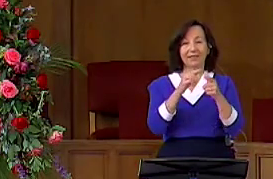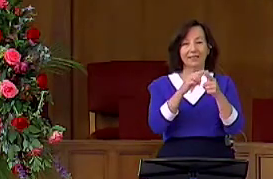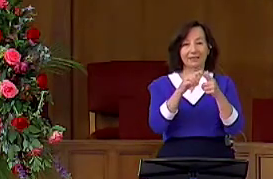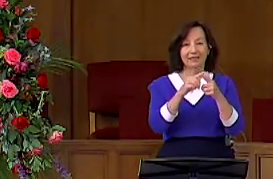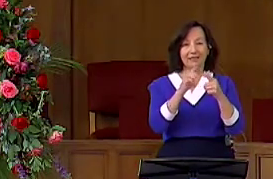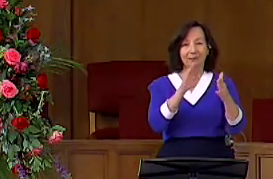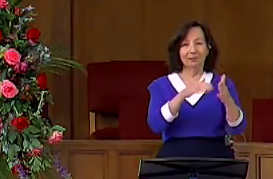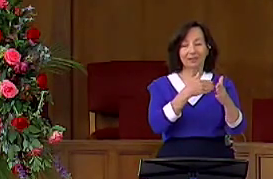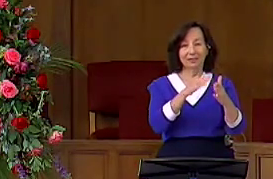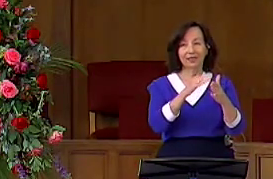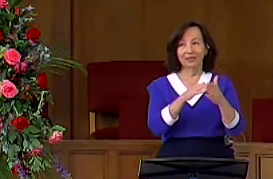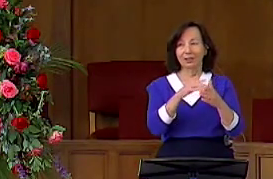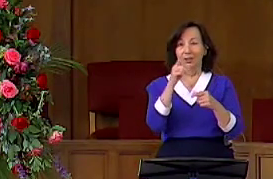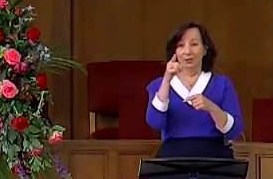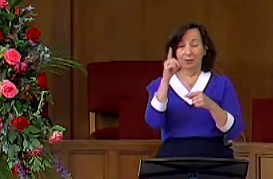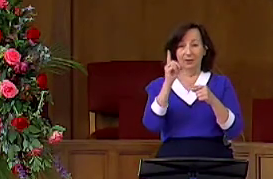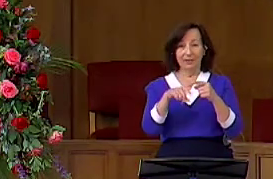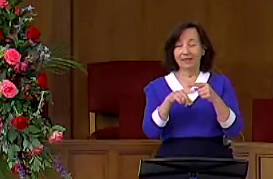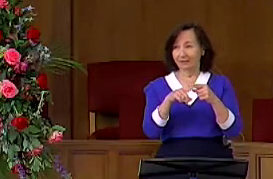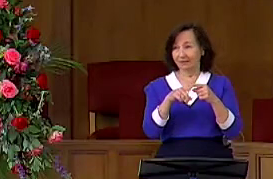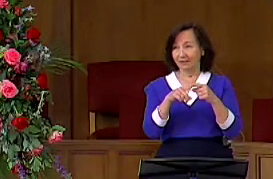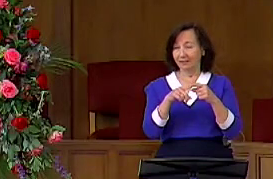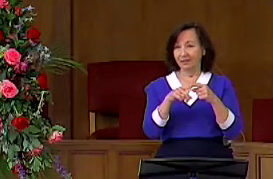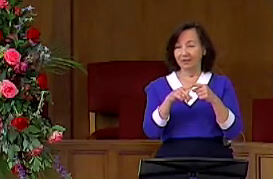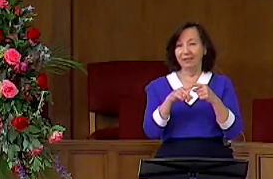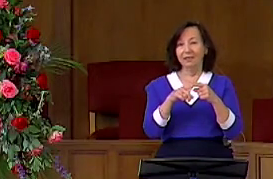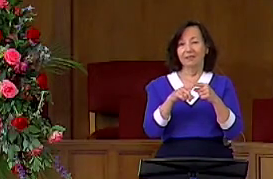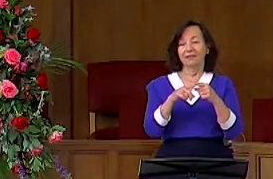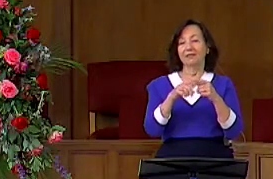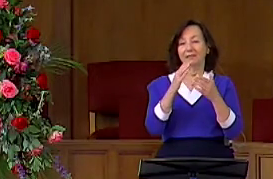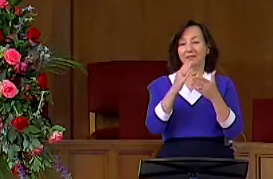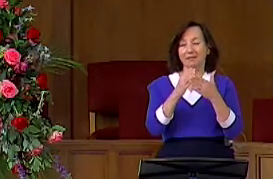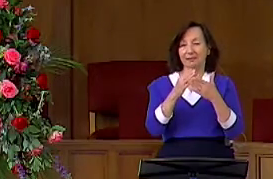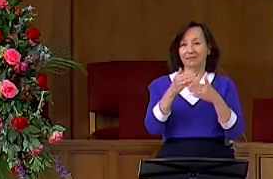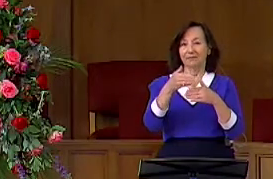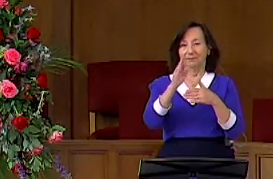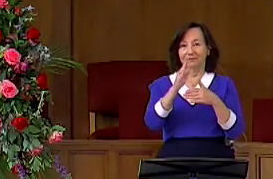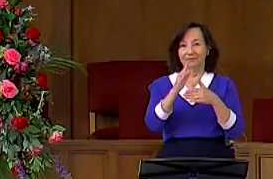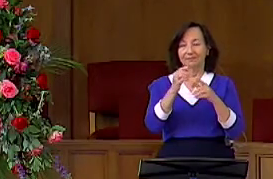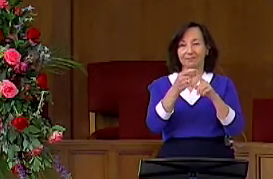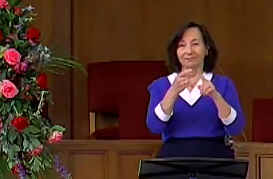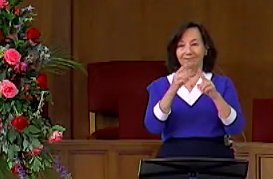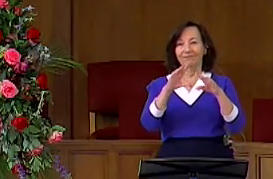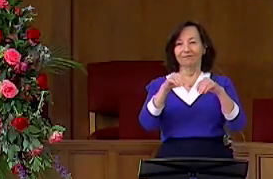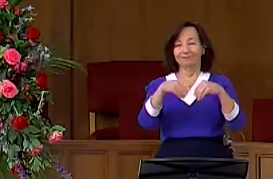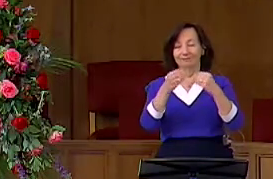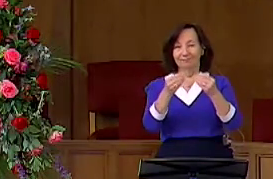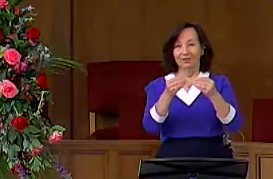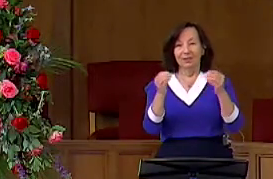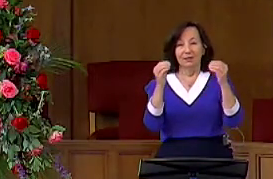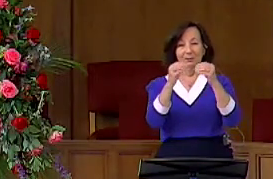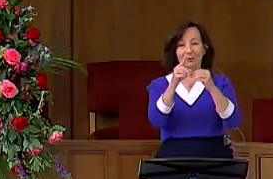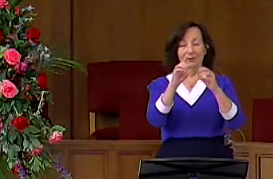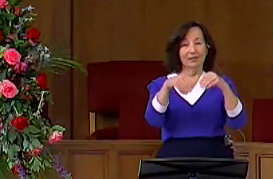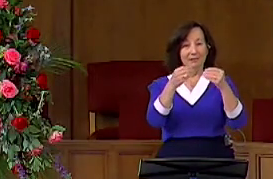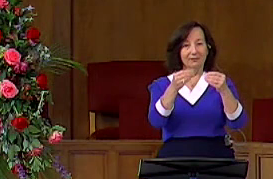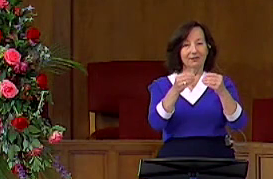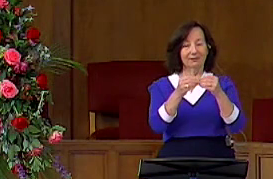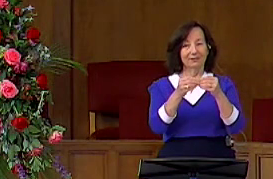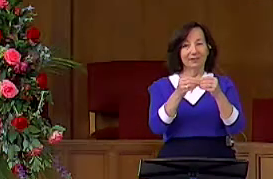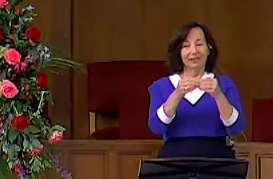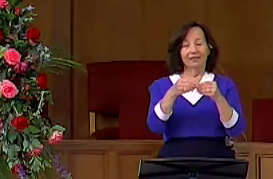this song and say, you can't beat God's giving. You can't beat God's giving, because just again, the more you give, it seems